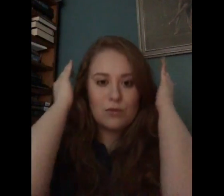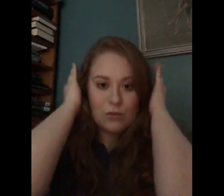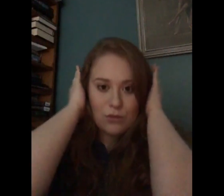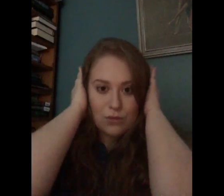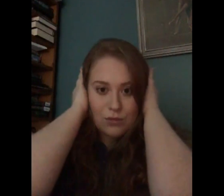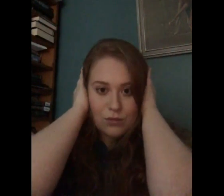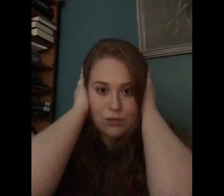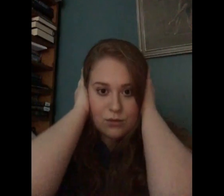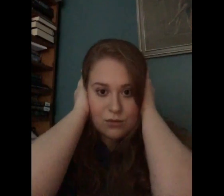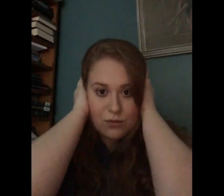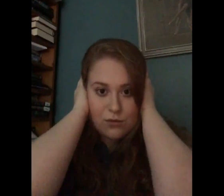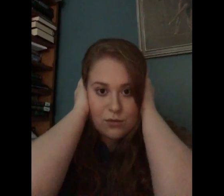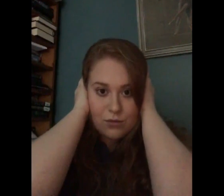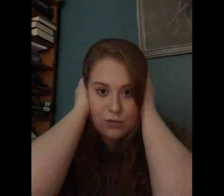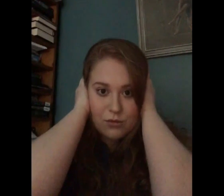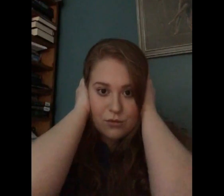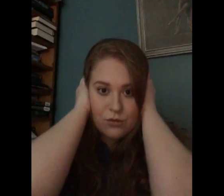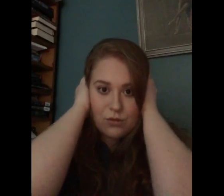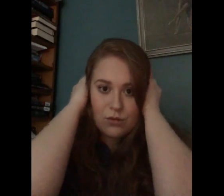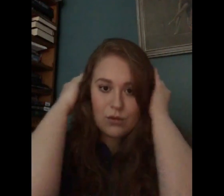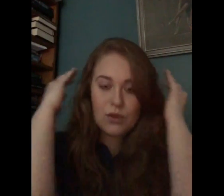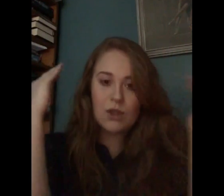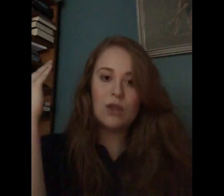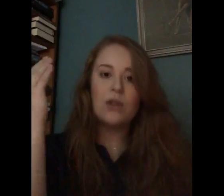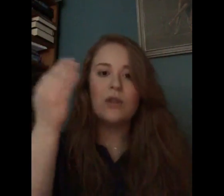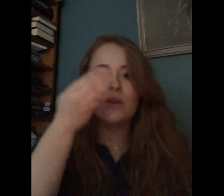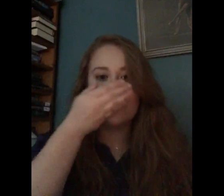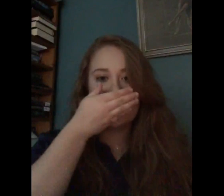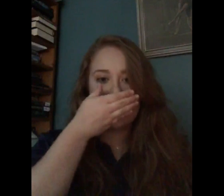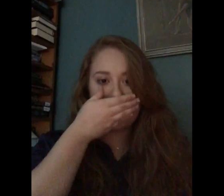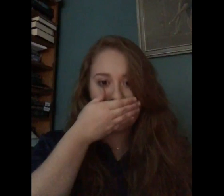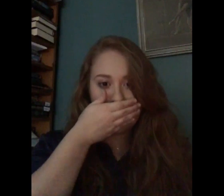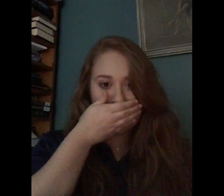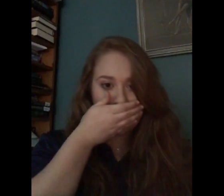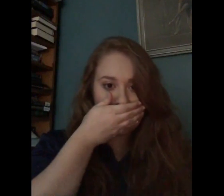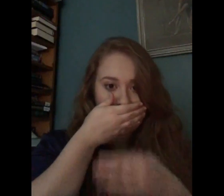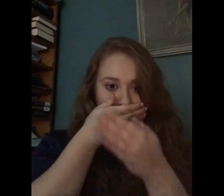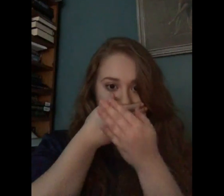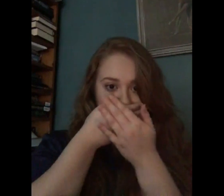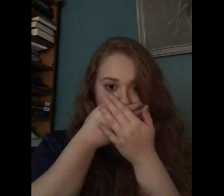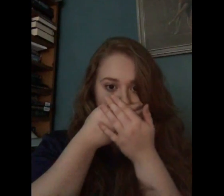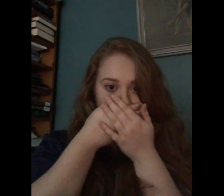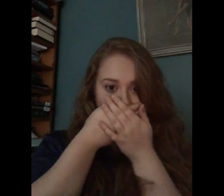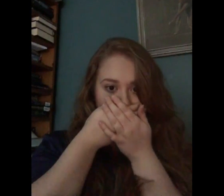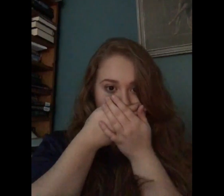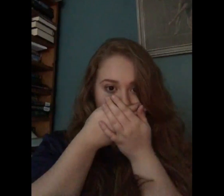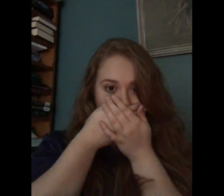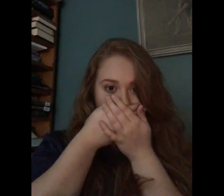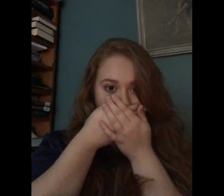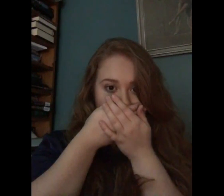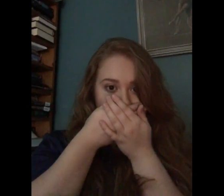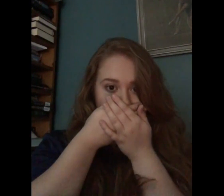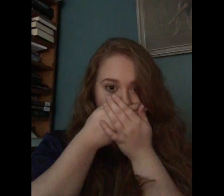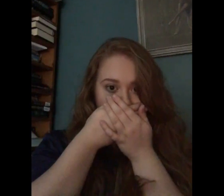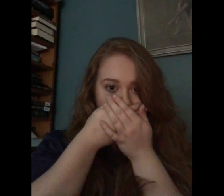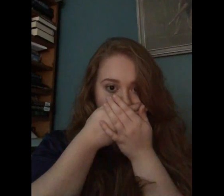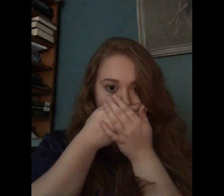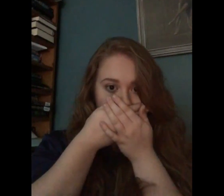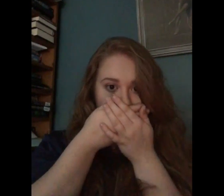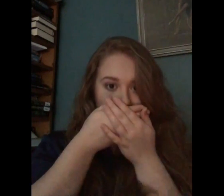alteration My mind ain't mine for a daughter I know